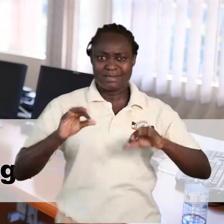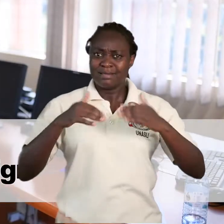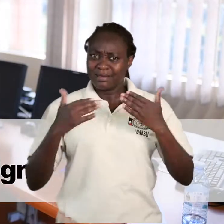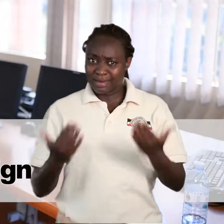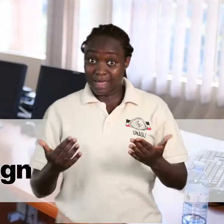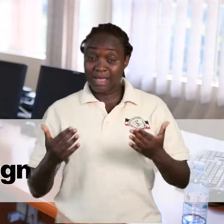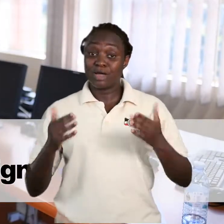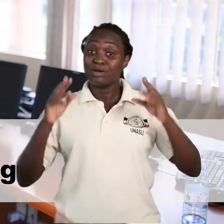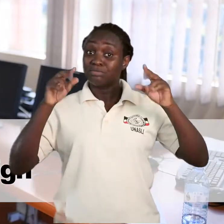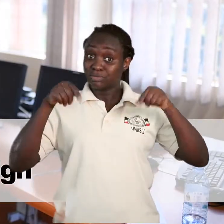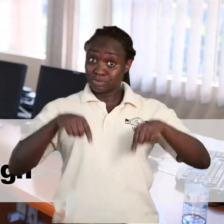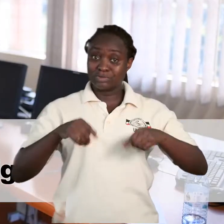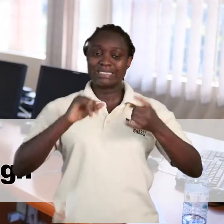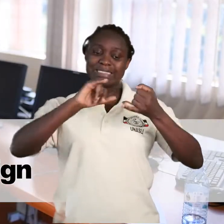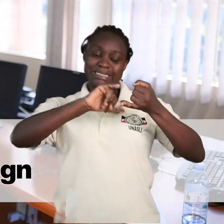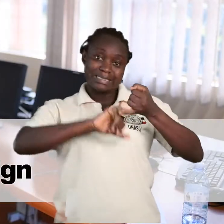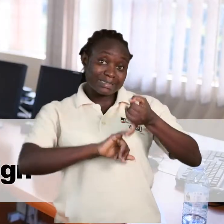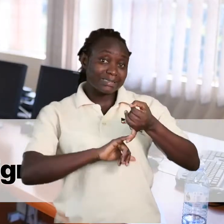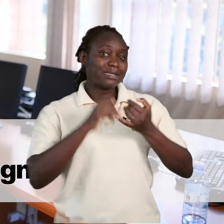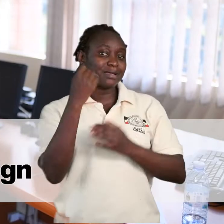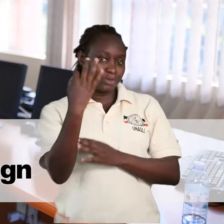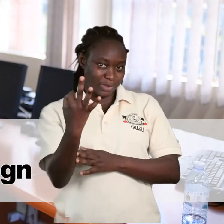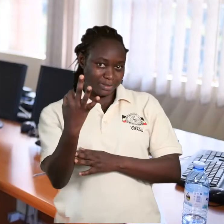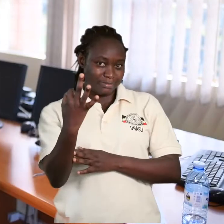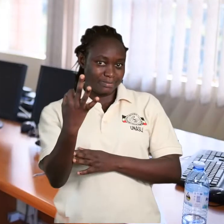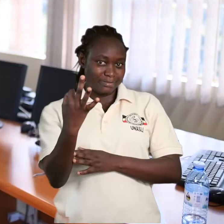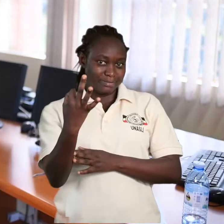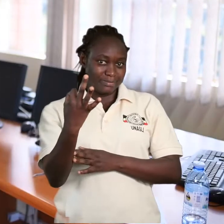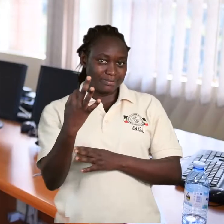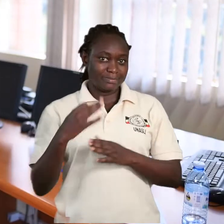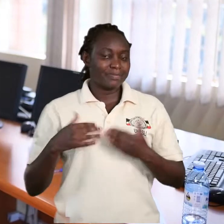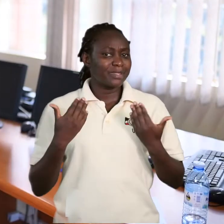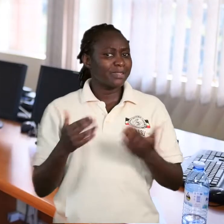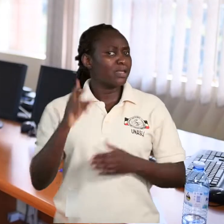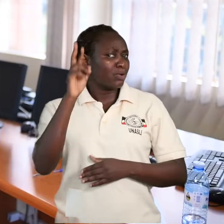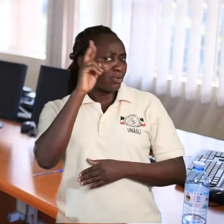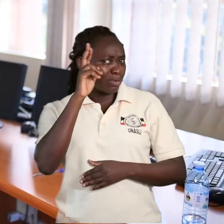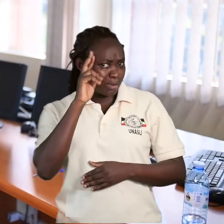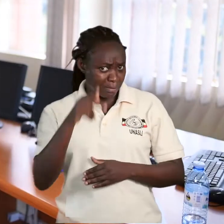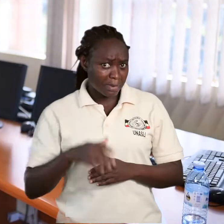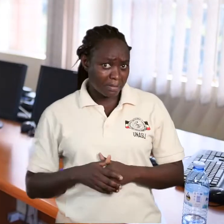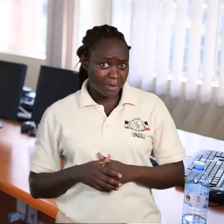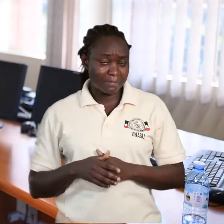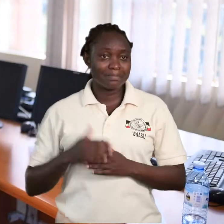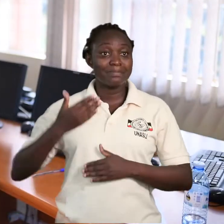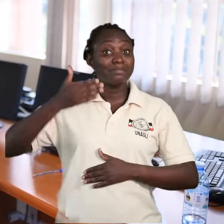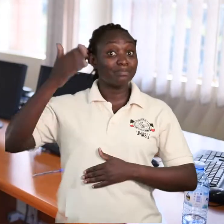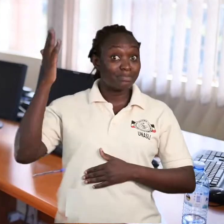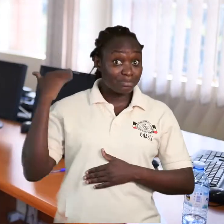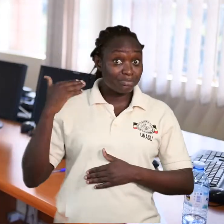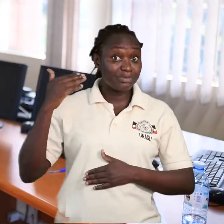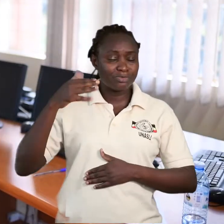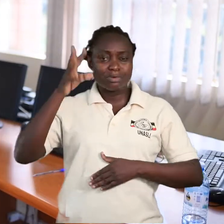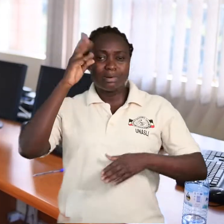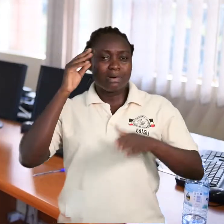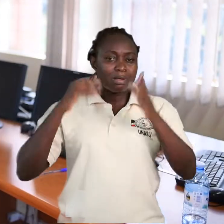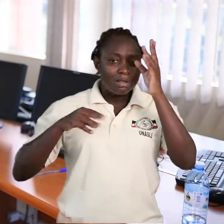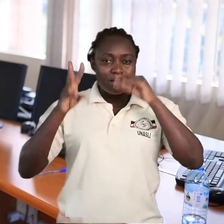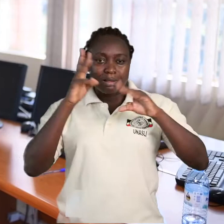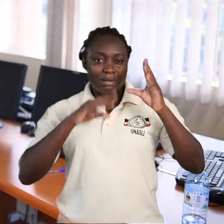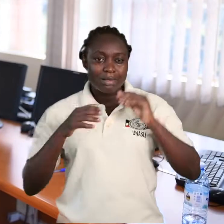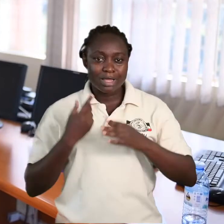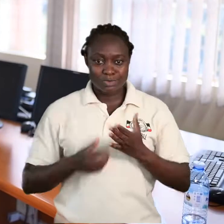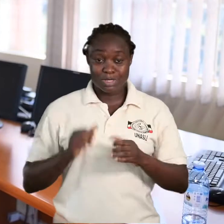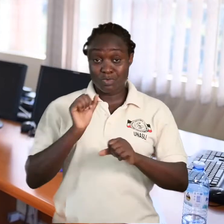Senior 3 for the art and design. I remember that by the time we broke off, we are still learning